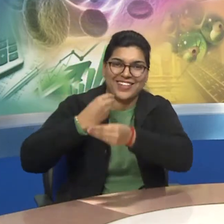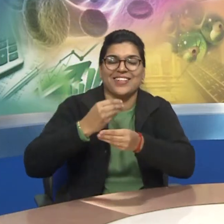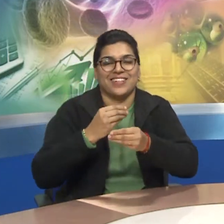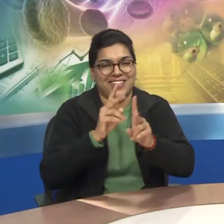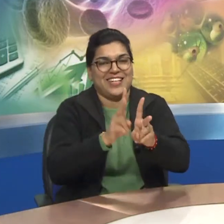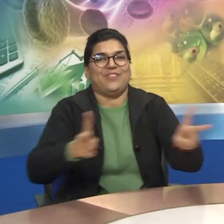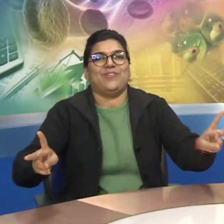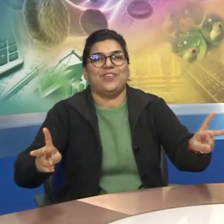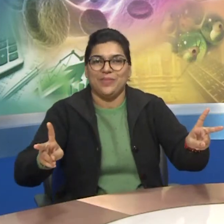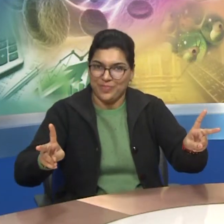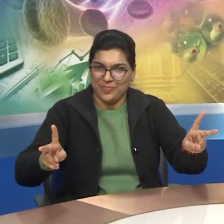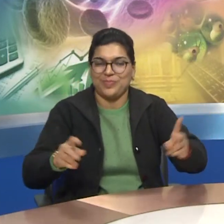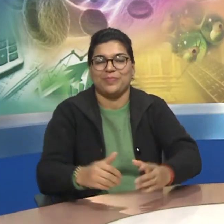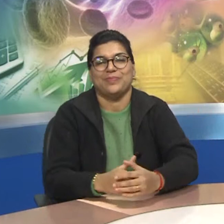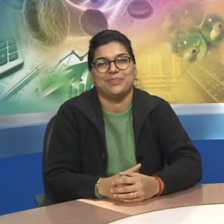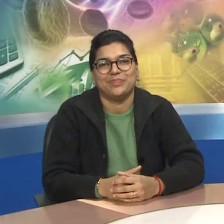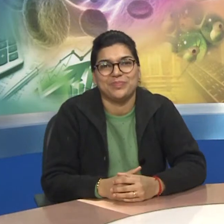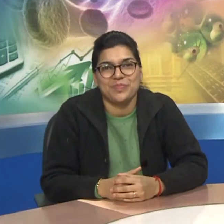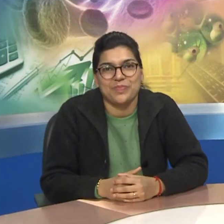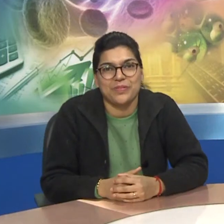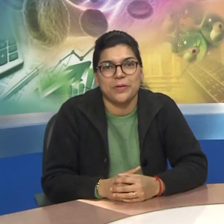and they are of religious values.